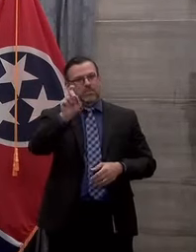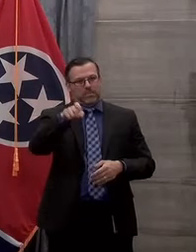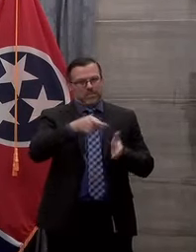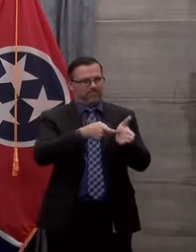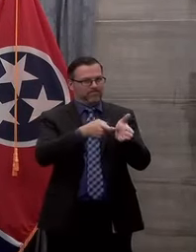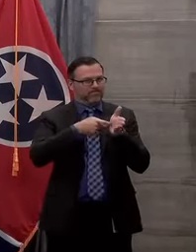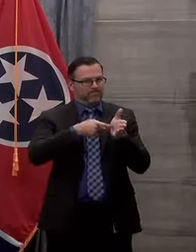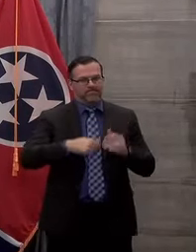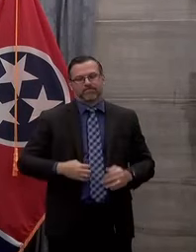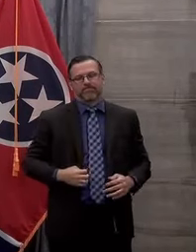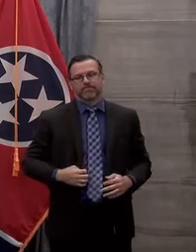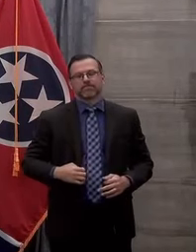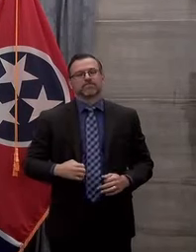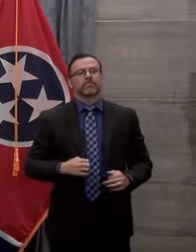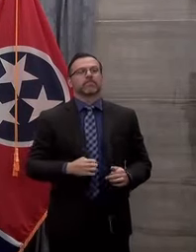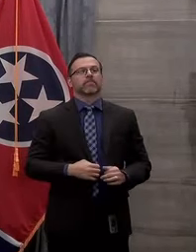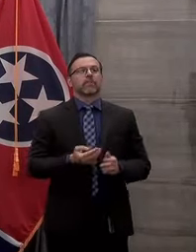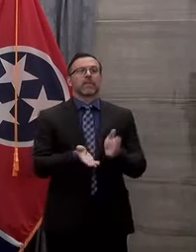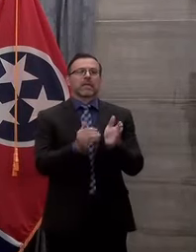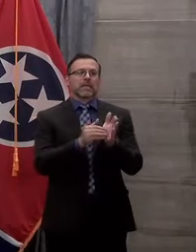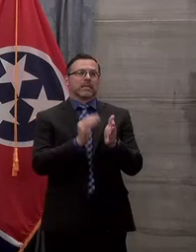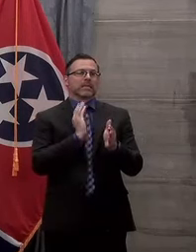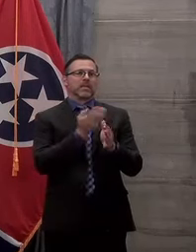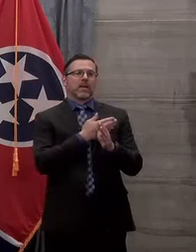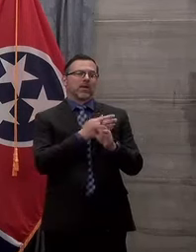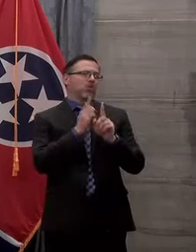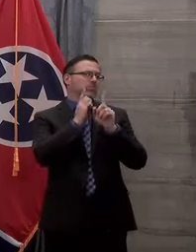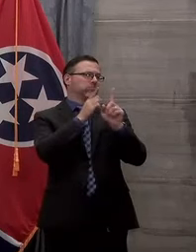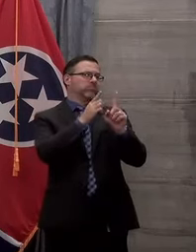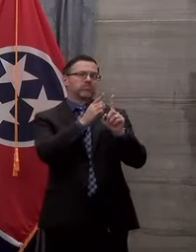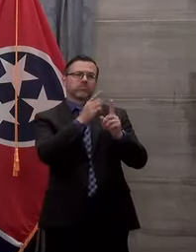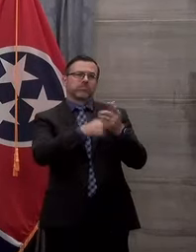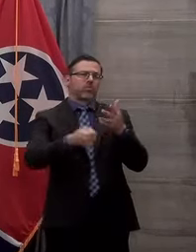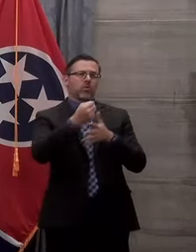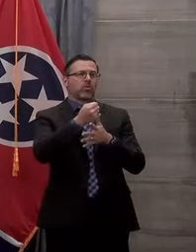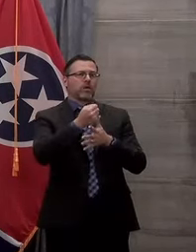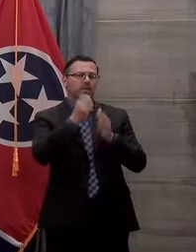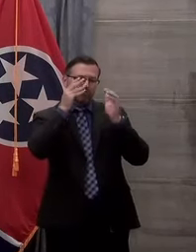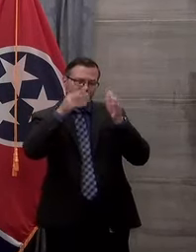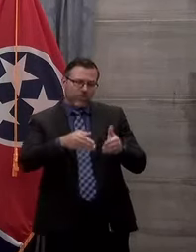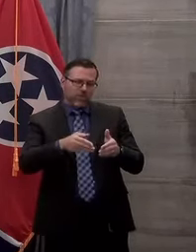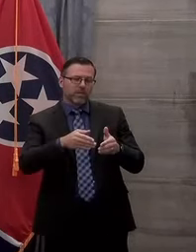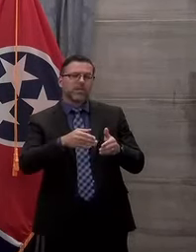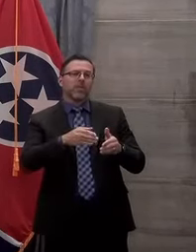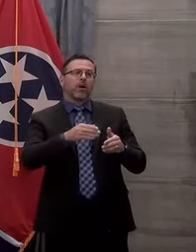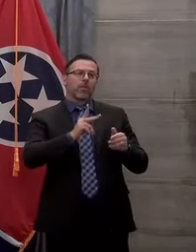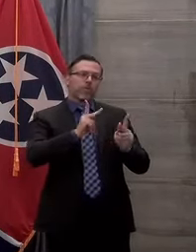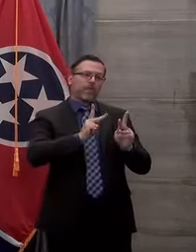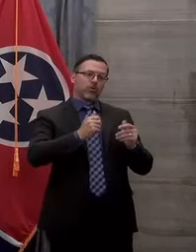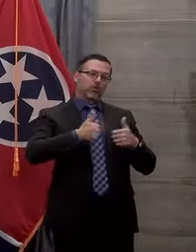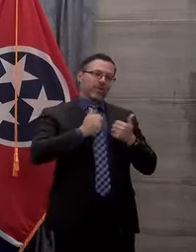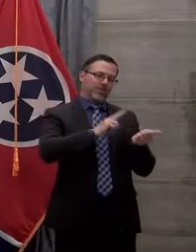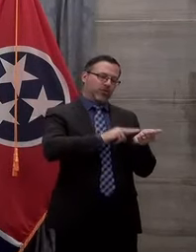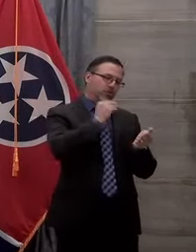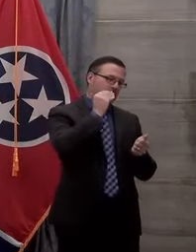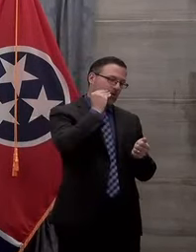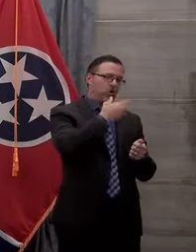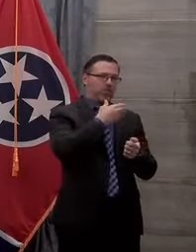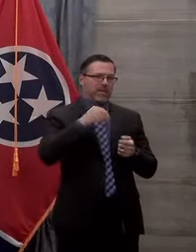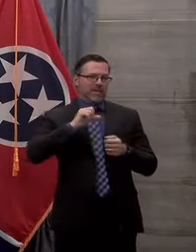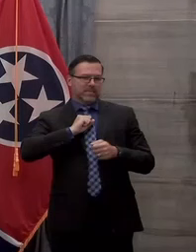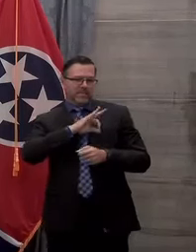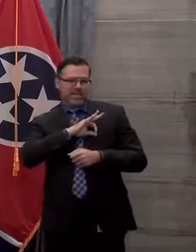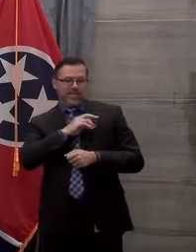I mentioned, our top priority is safety of both the residents and the staff. But we want to balance that with their